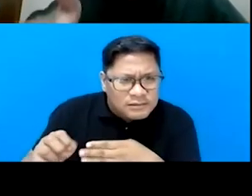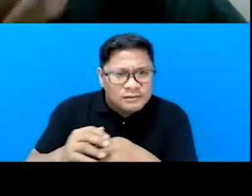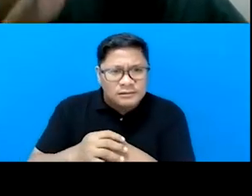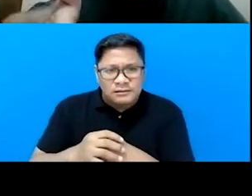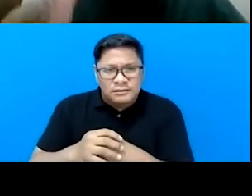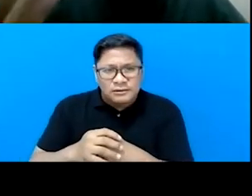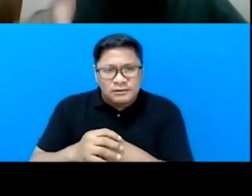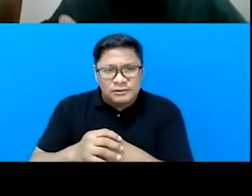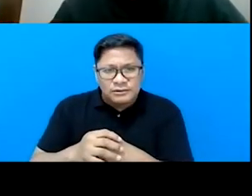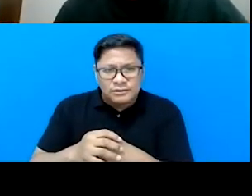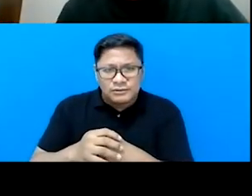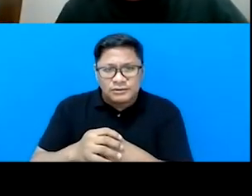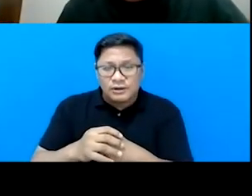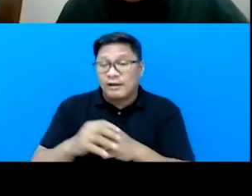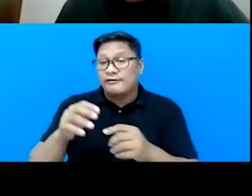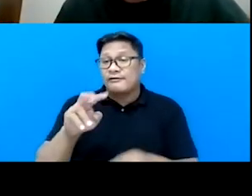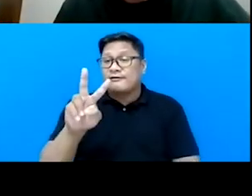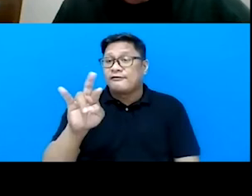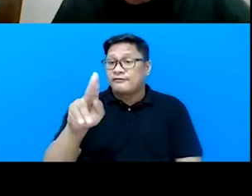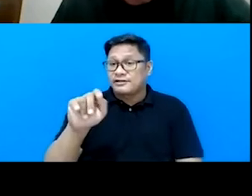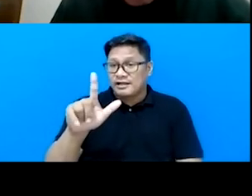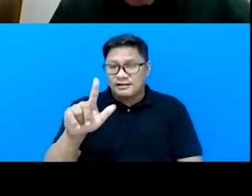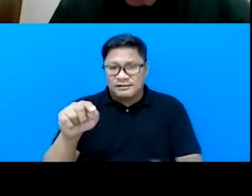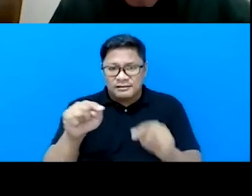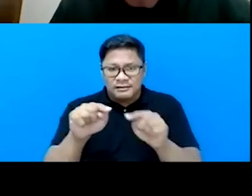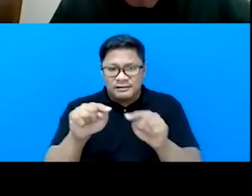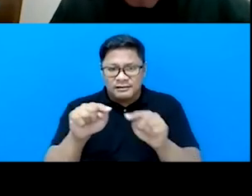or vertical line. And then